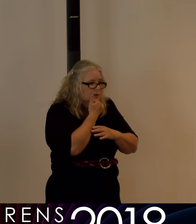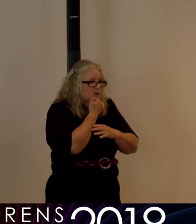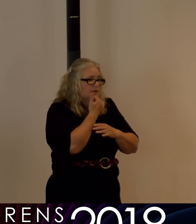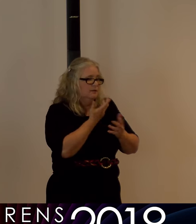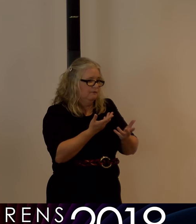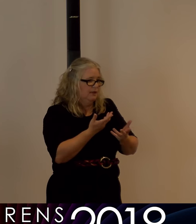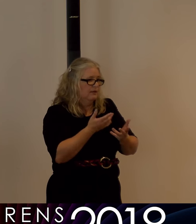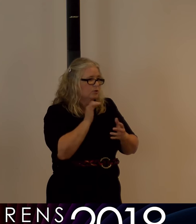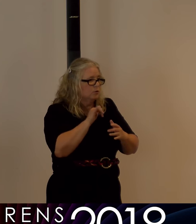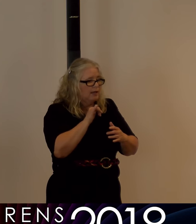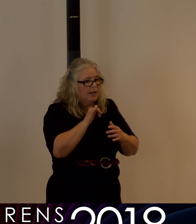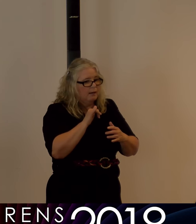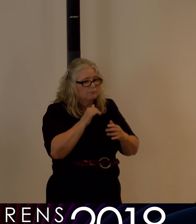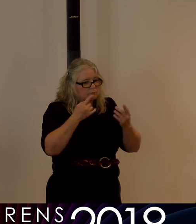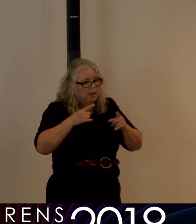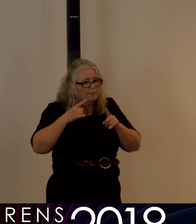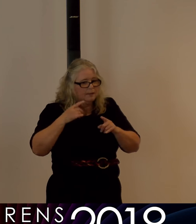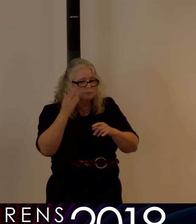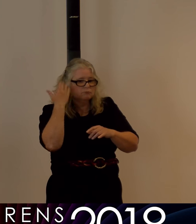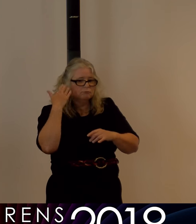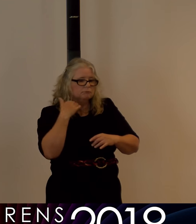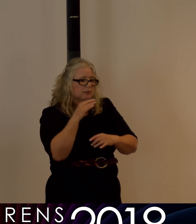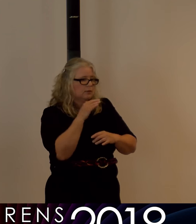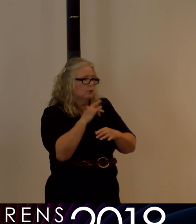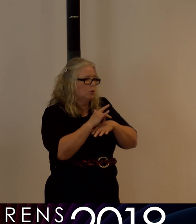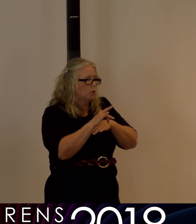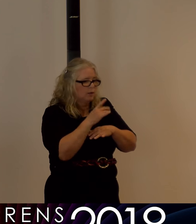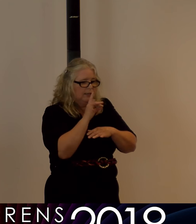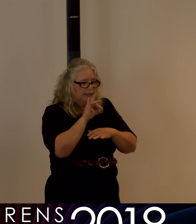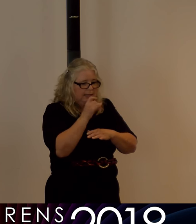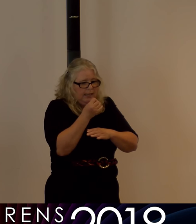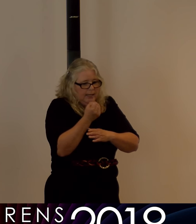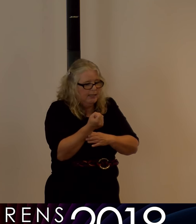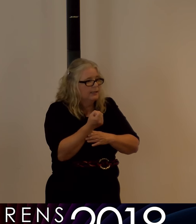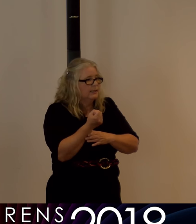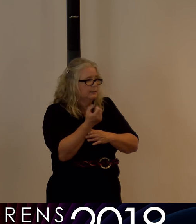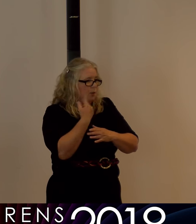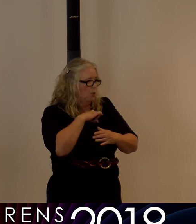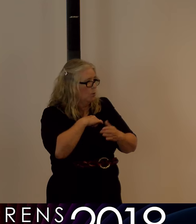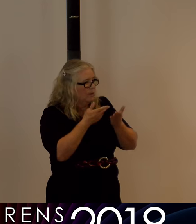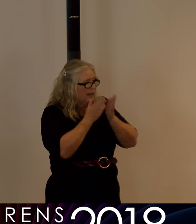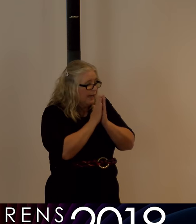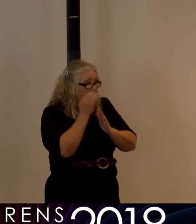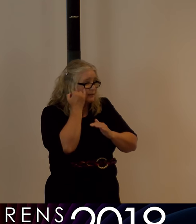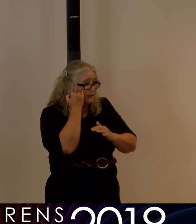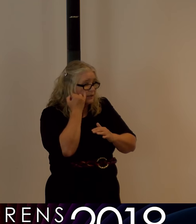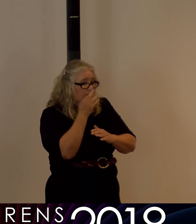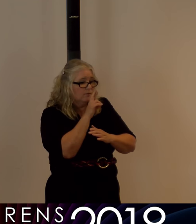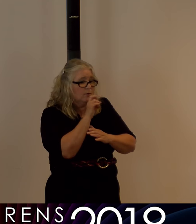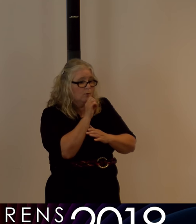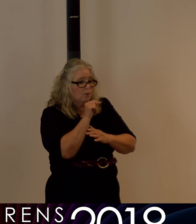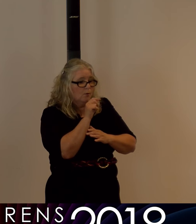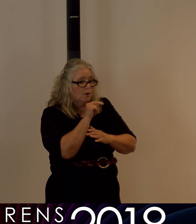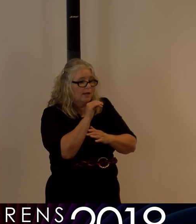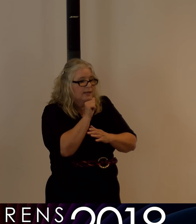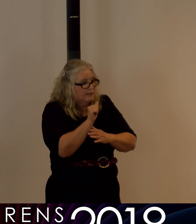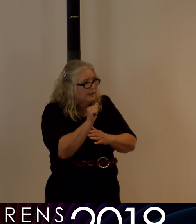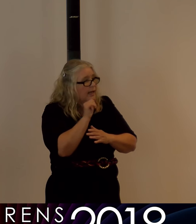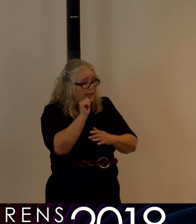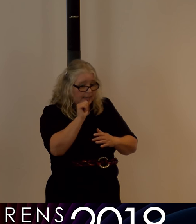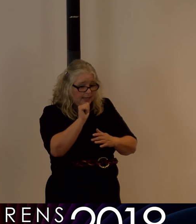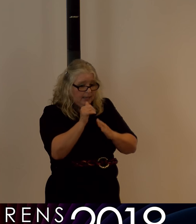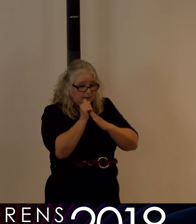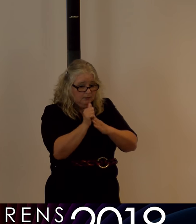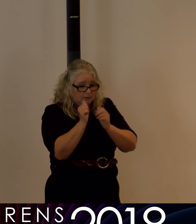this, we asked, okay, well, if Retin-A or vitamin A exposure leads to the same problems as